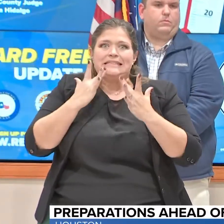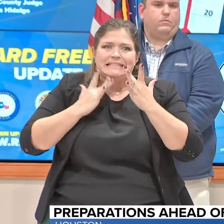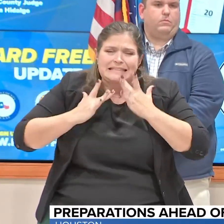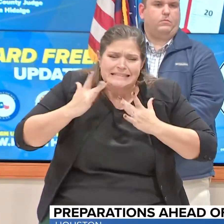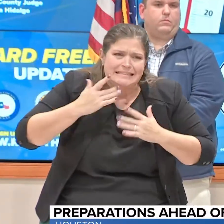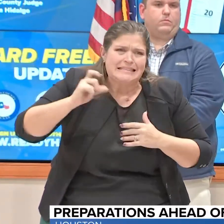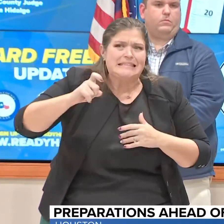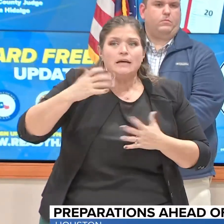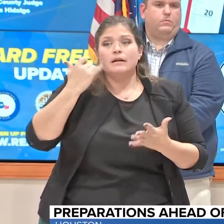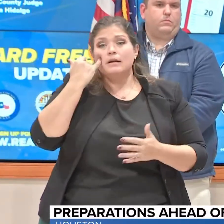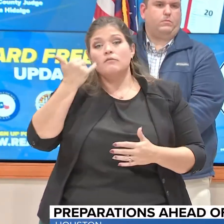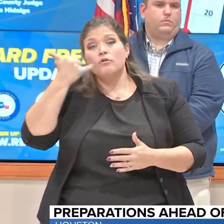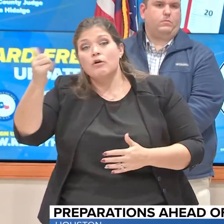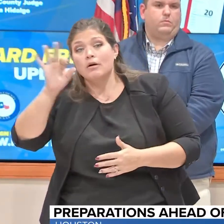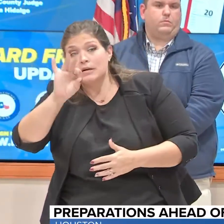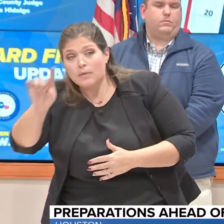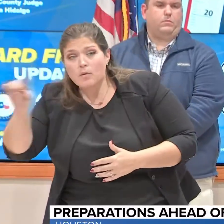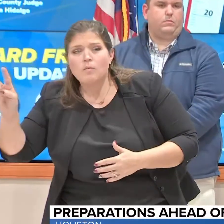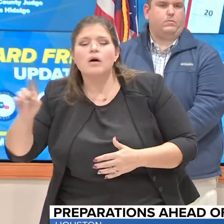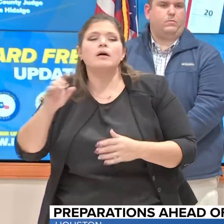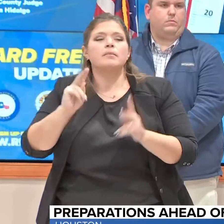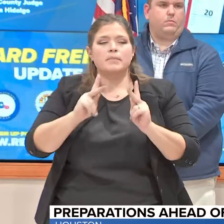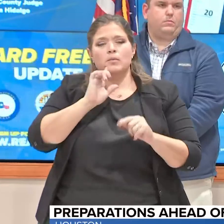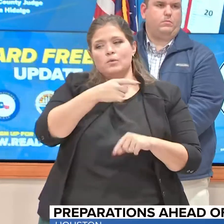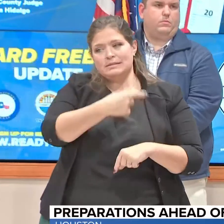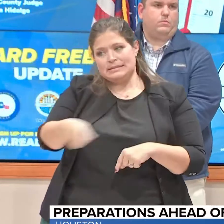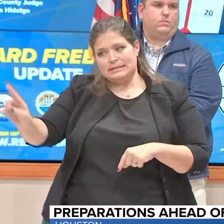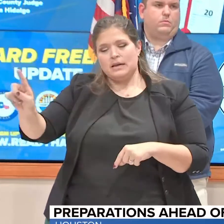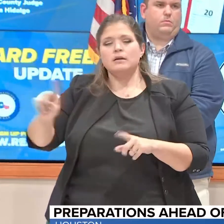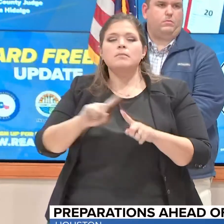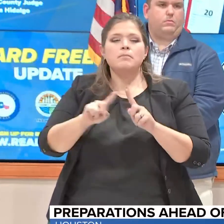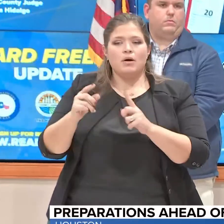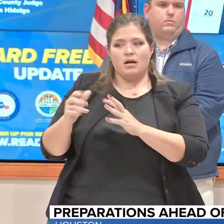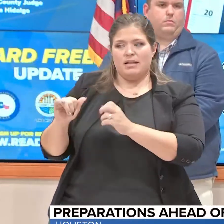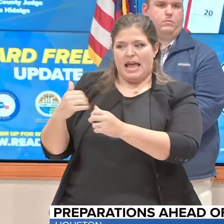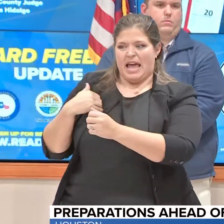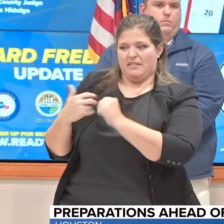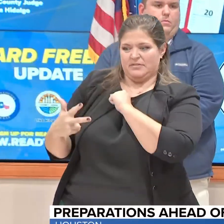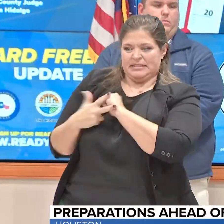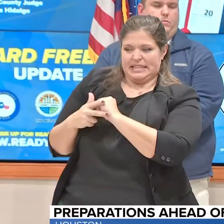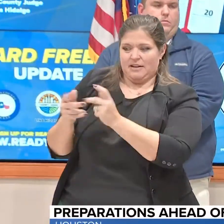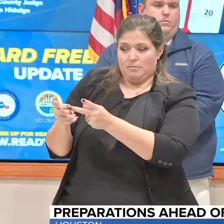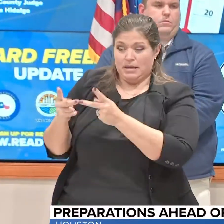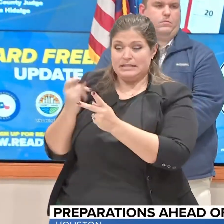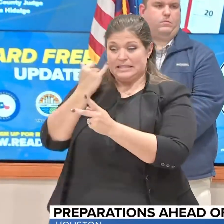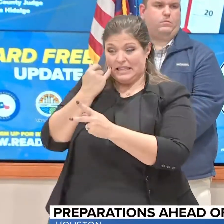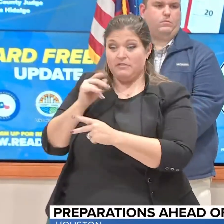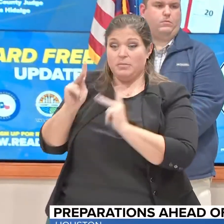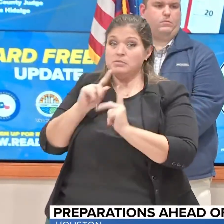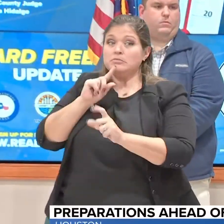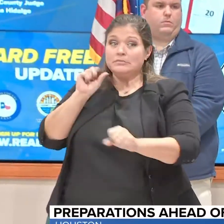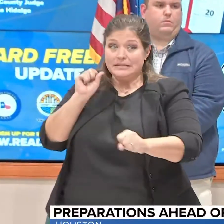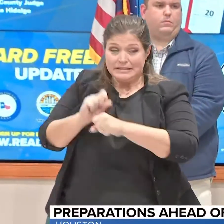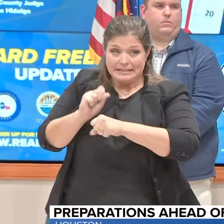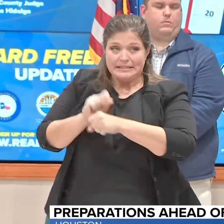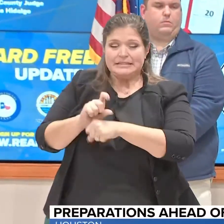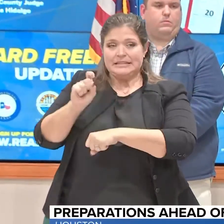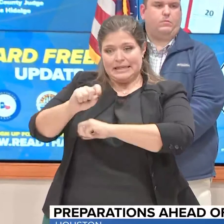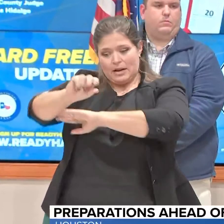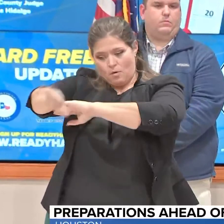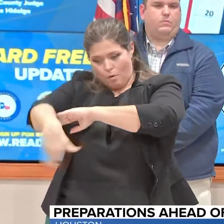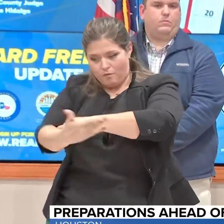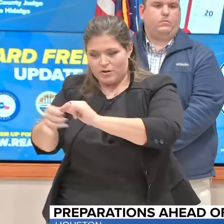call 911, that's where people will be sent. But we want to make sure and preserve those spaces for folks that are truly in need of an